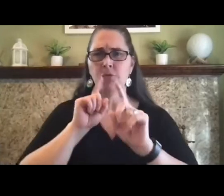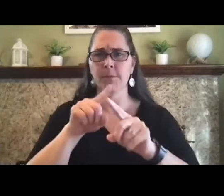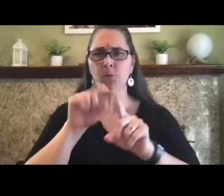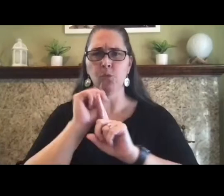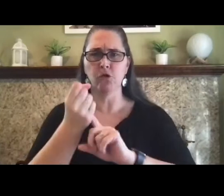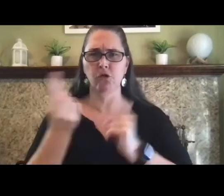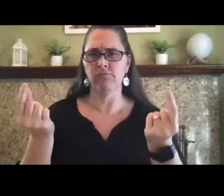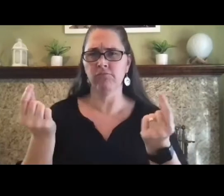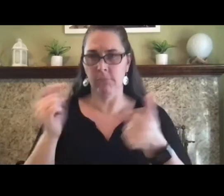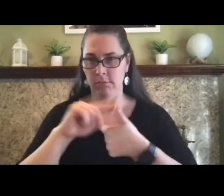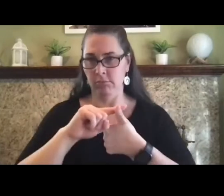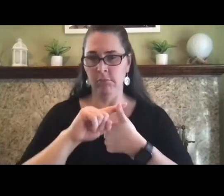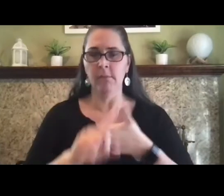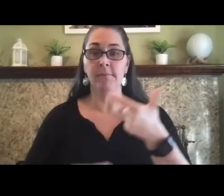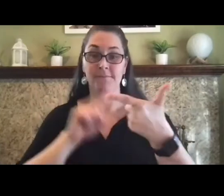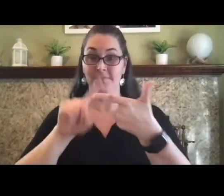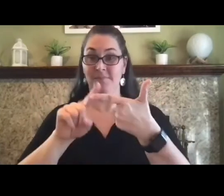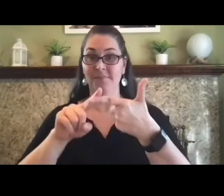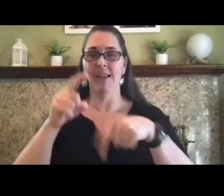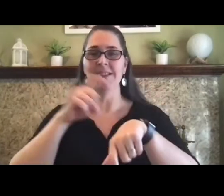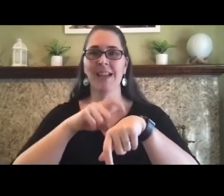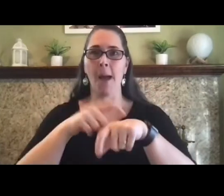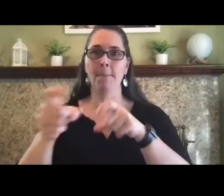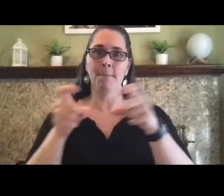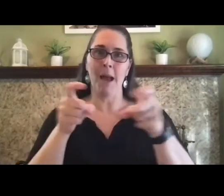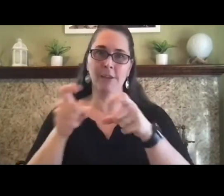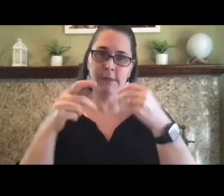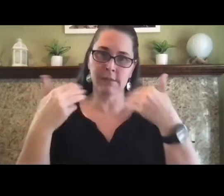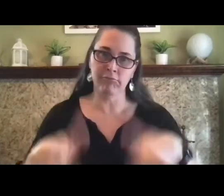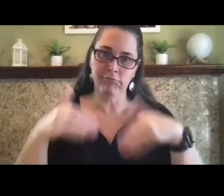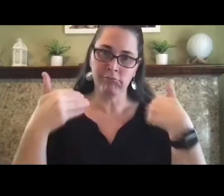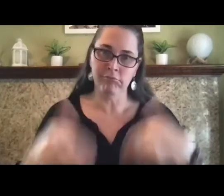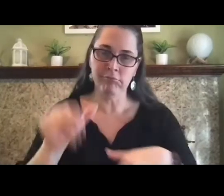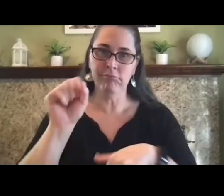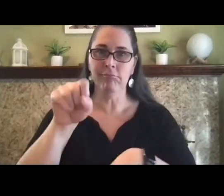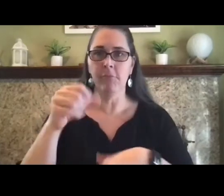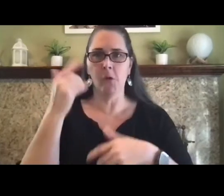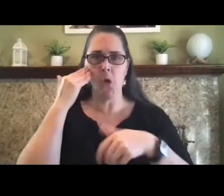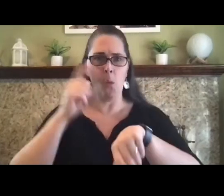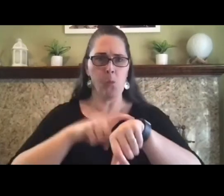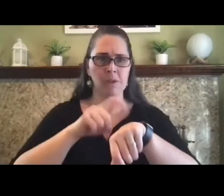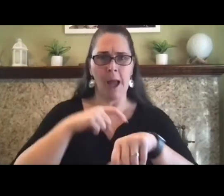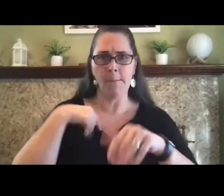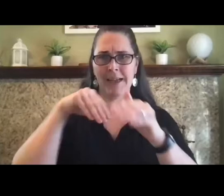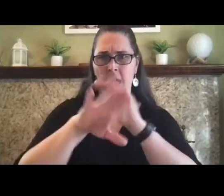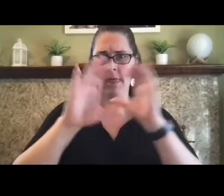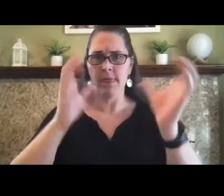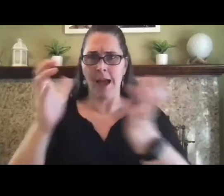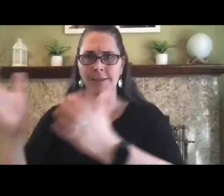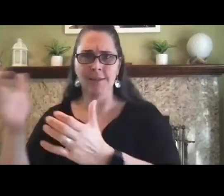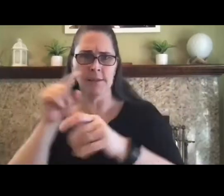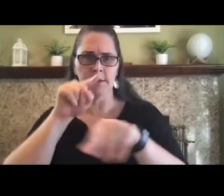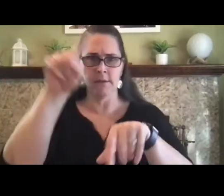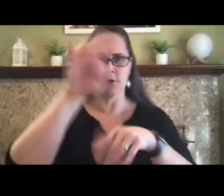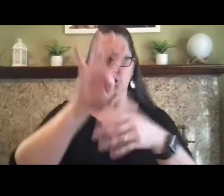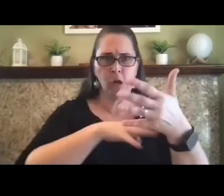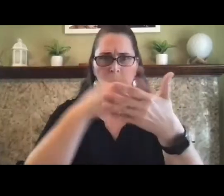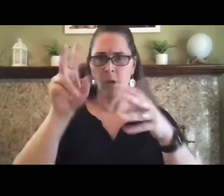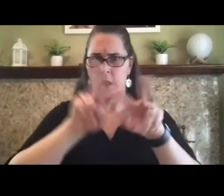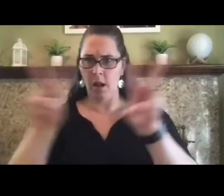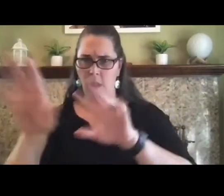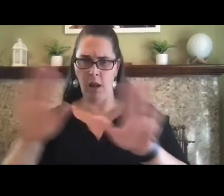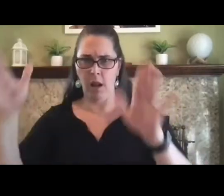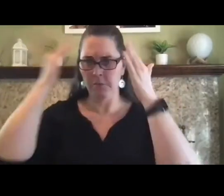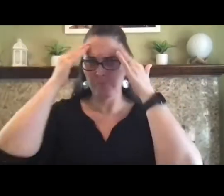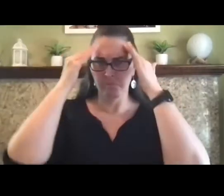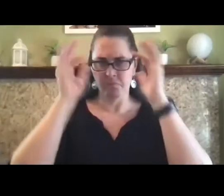and responses to situations. Secondly, time management skills, which is very important, especially knowing what time